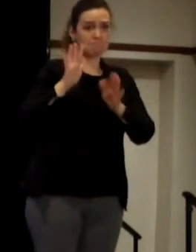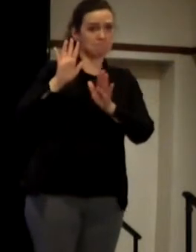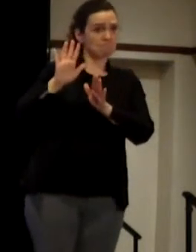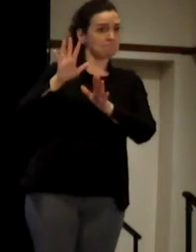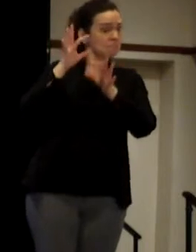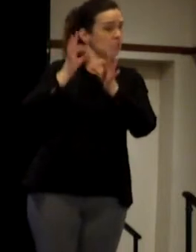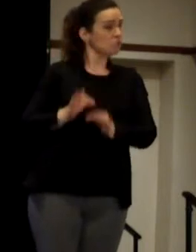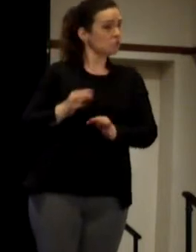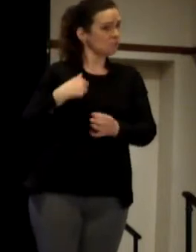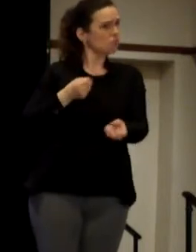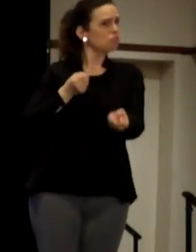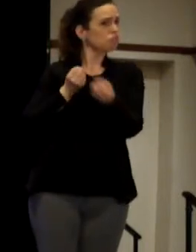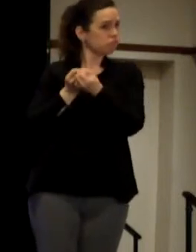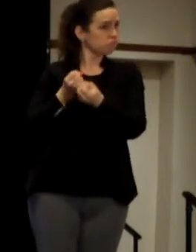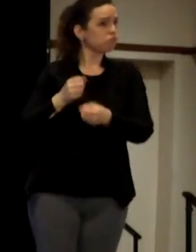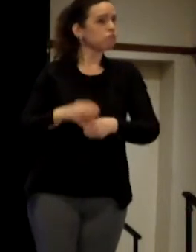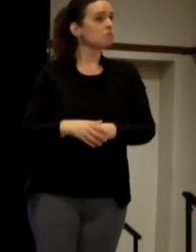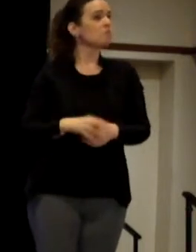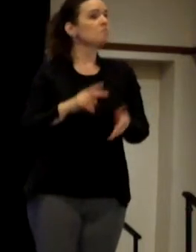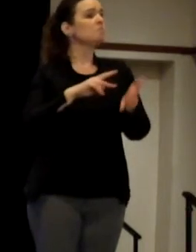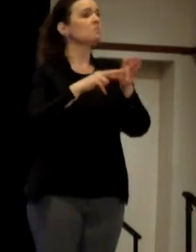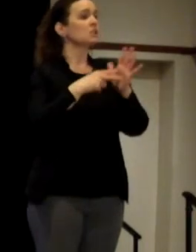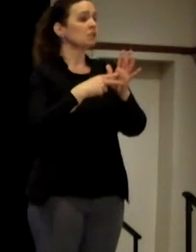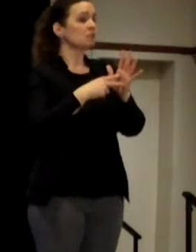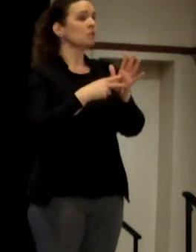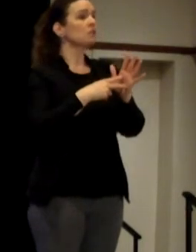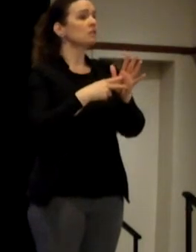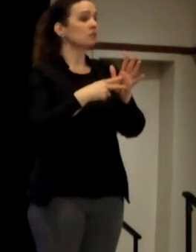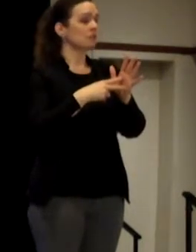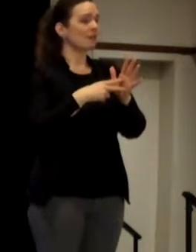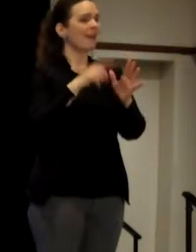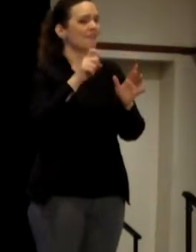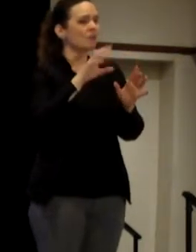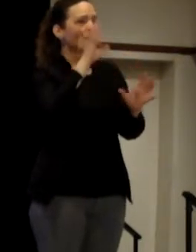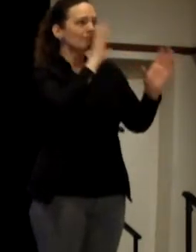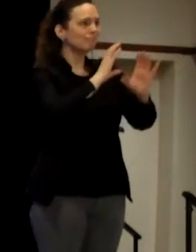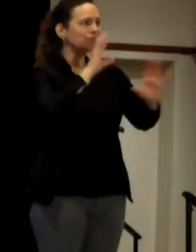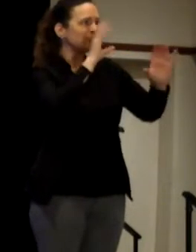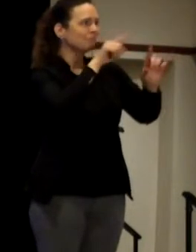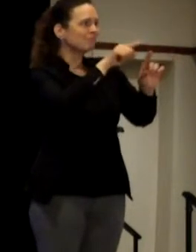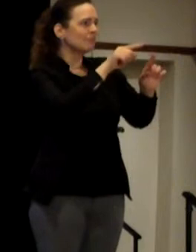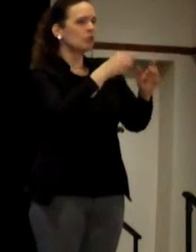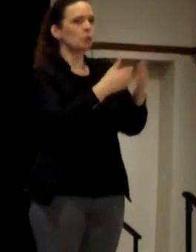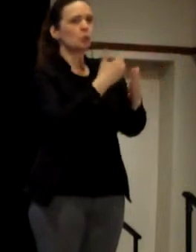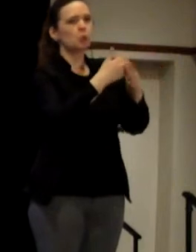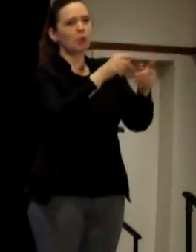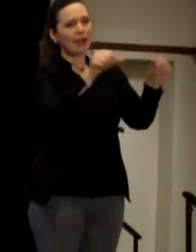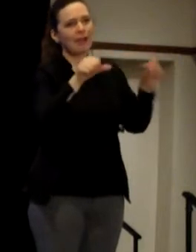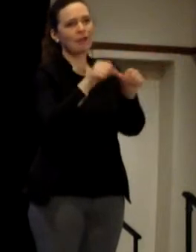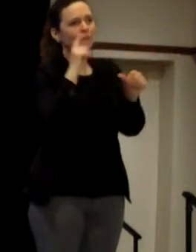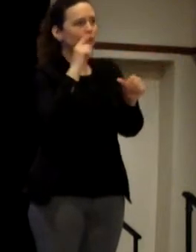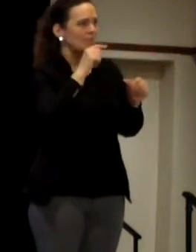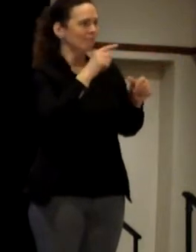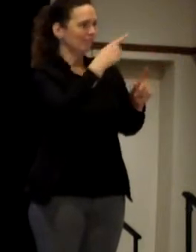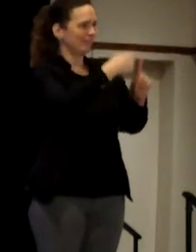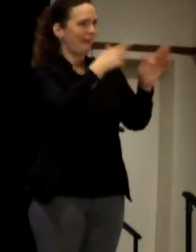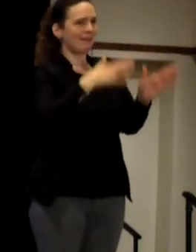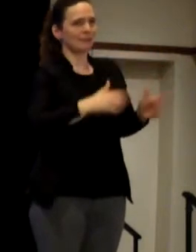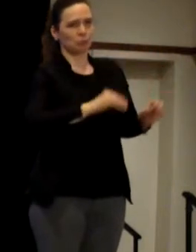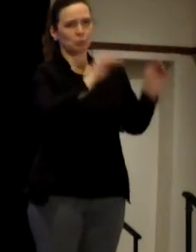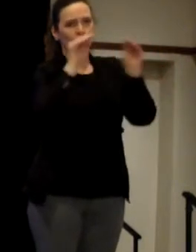the residents out of the building at that point. And again, certainly that would then turn over to our economic security